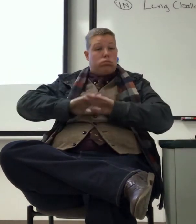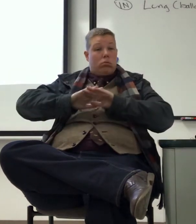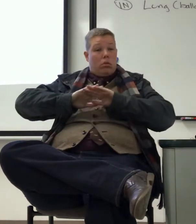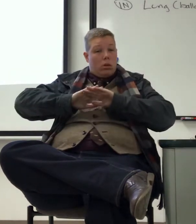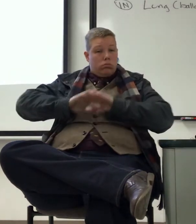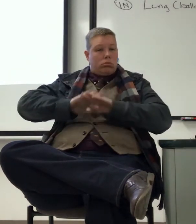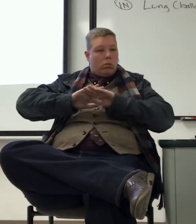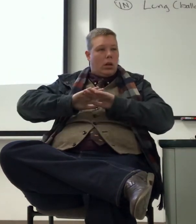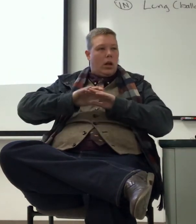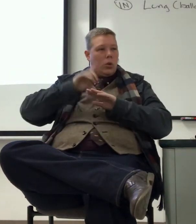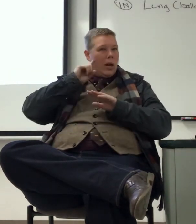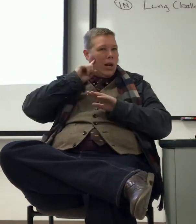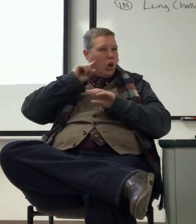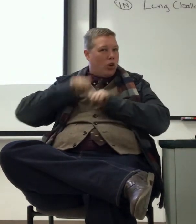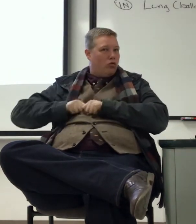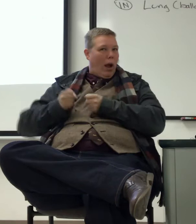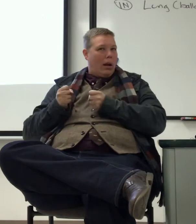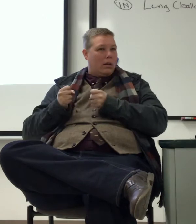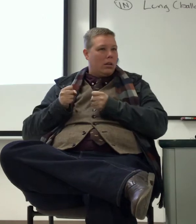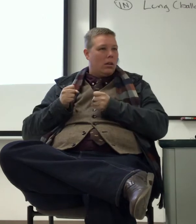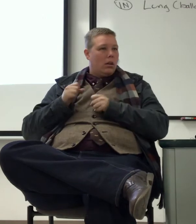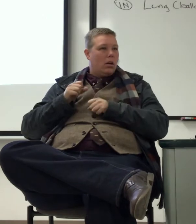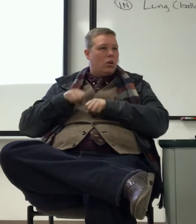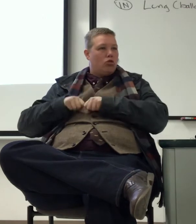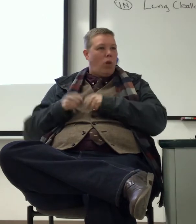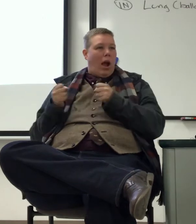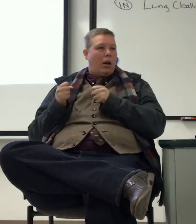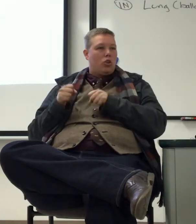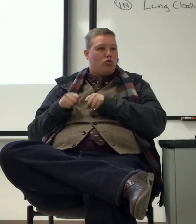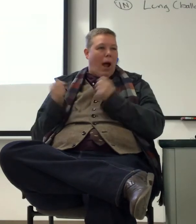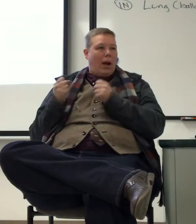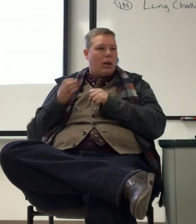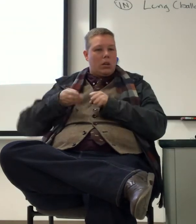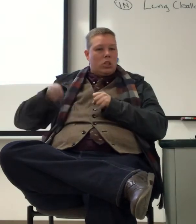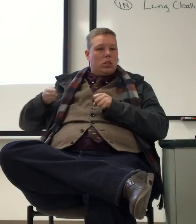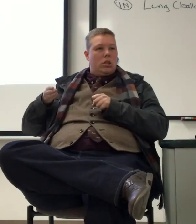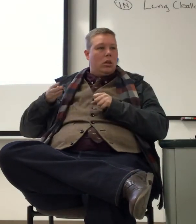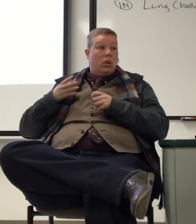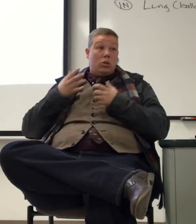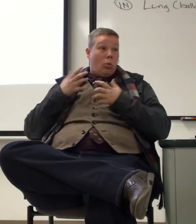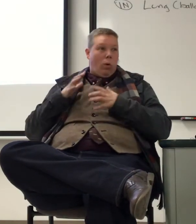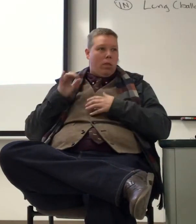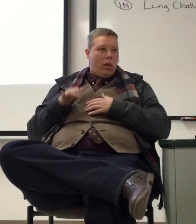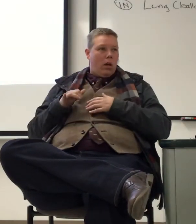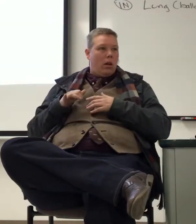the ribs, and I hear them crack, crack, crack. Is that something that wants to collapse?